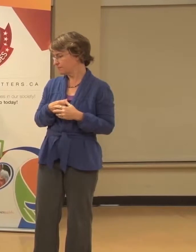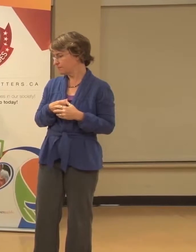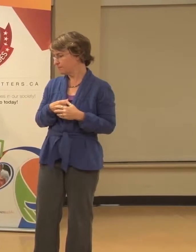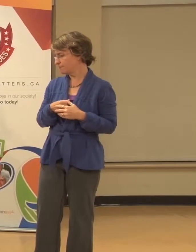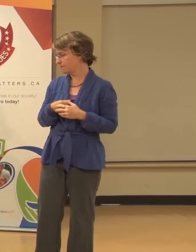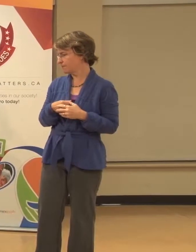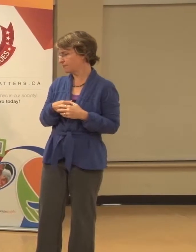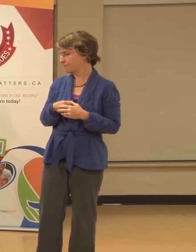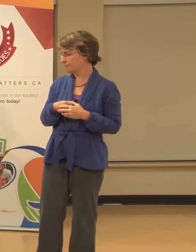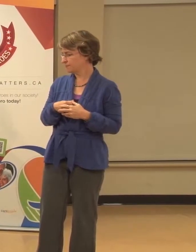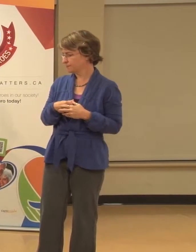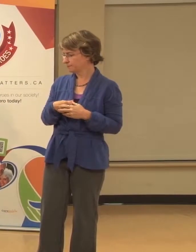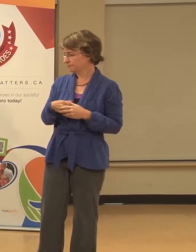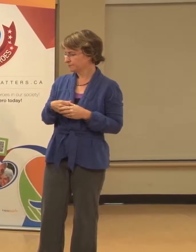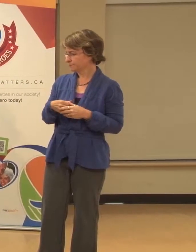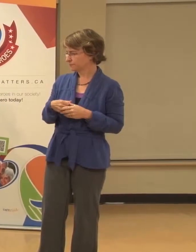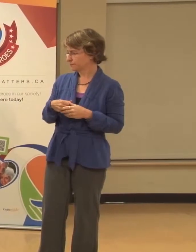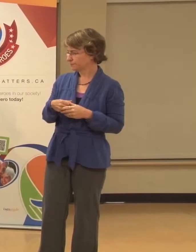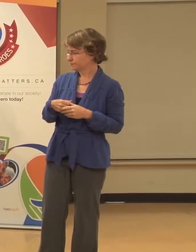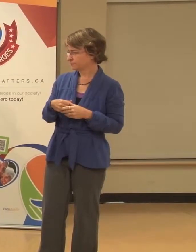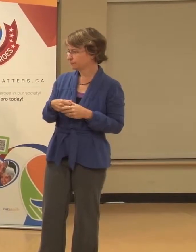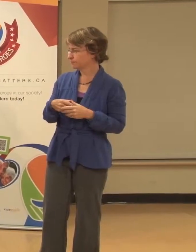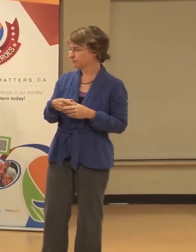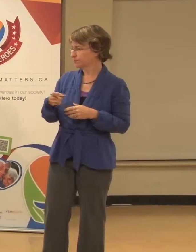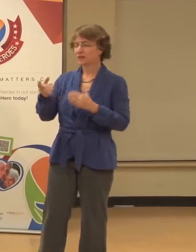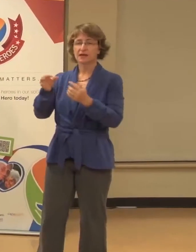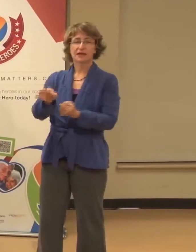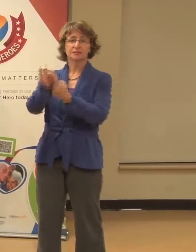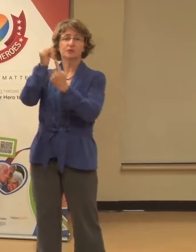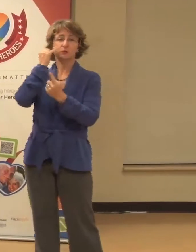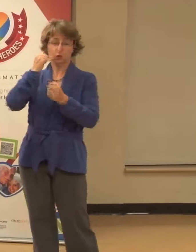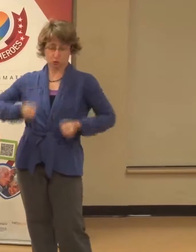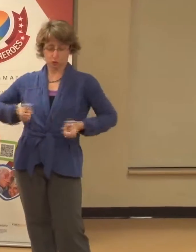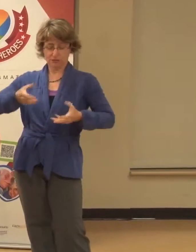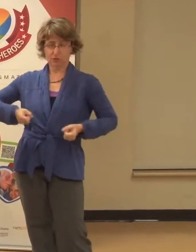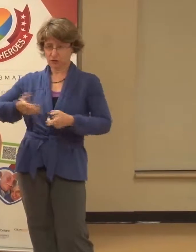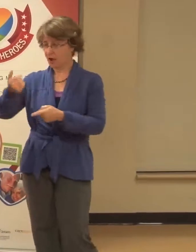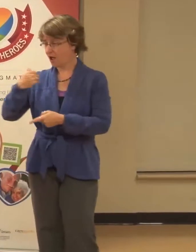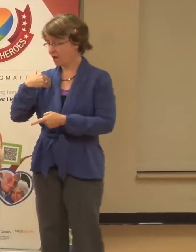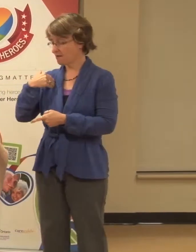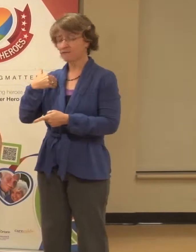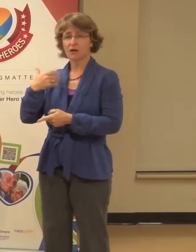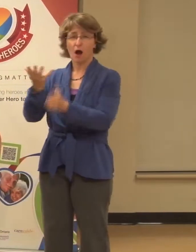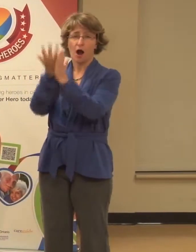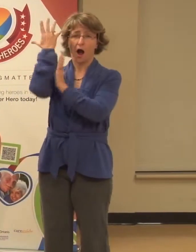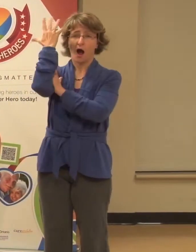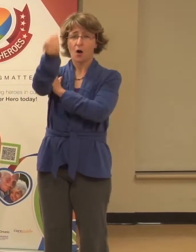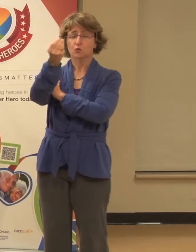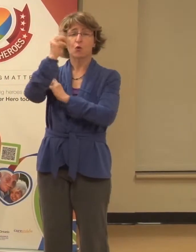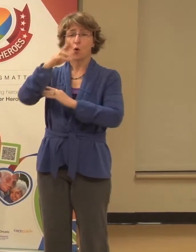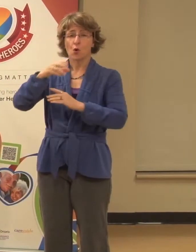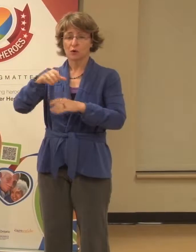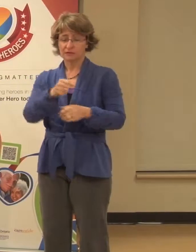and when I take it off the hanger, you can just put it on, especially if you are on a wheelchair and you want to go out, or you're